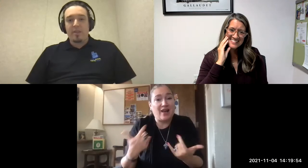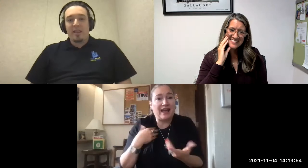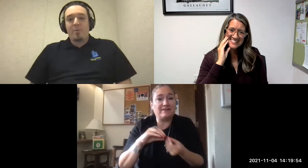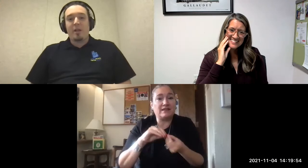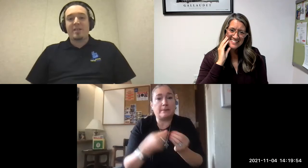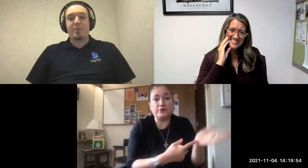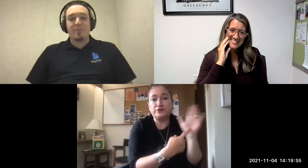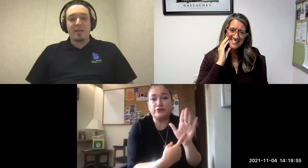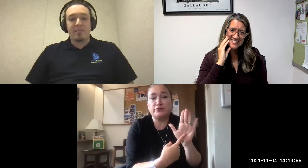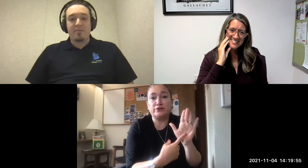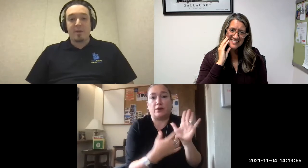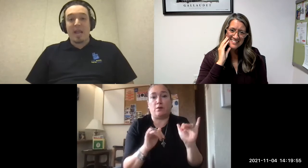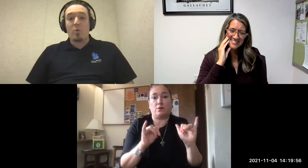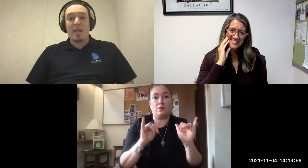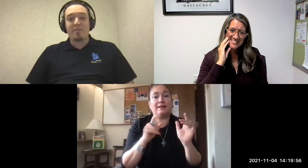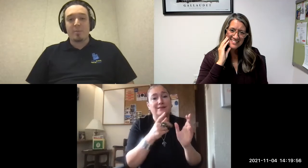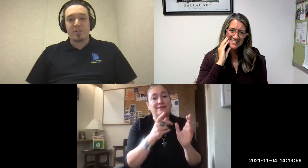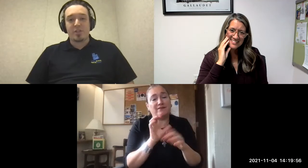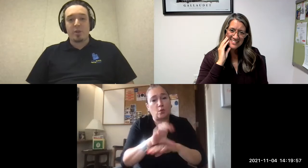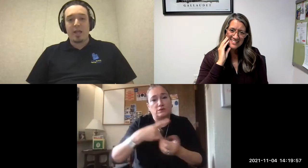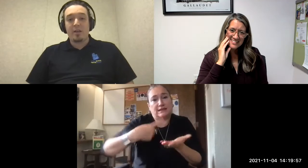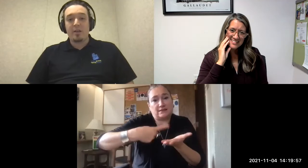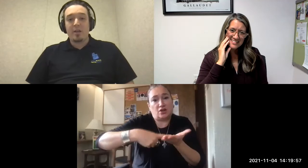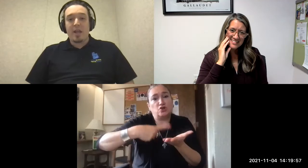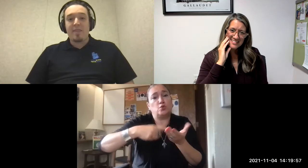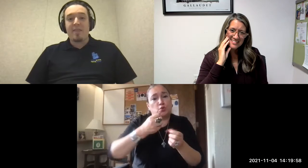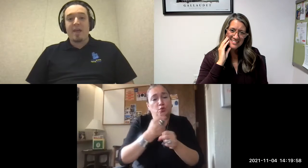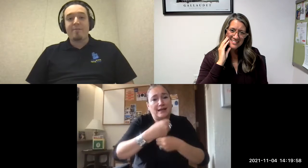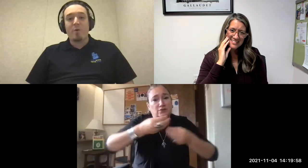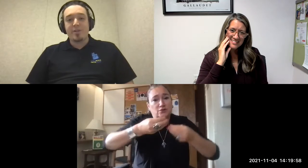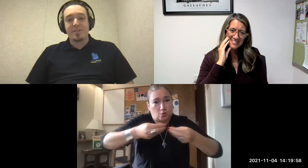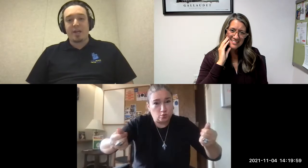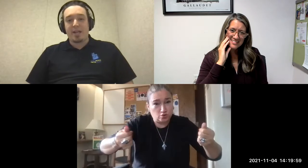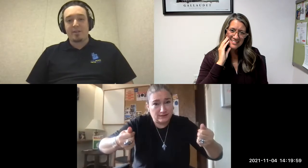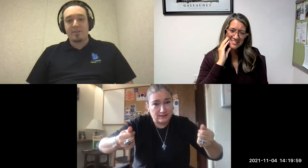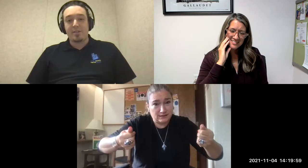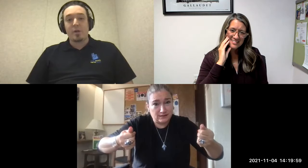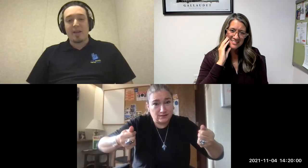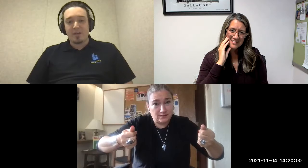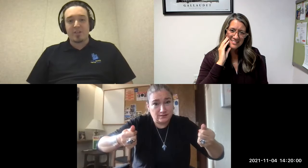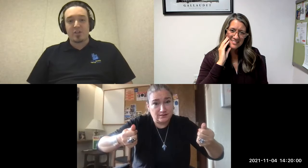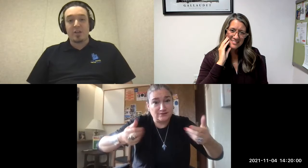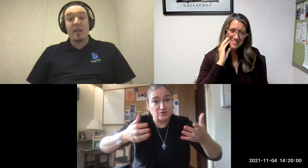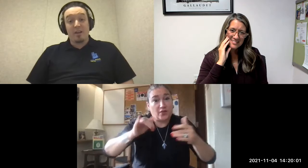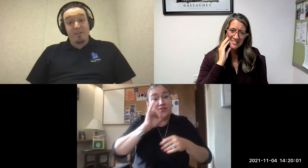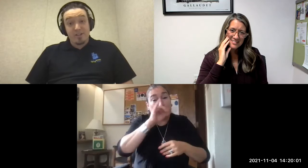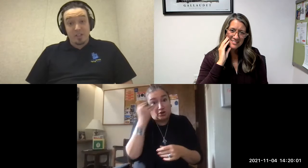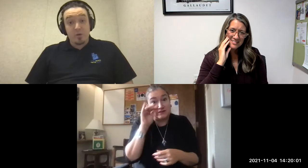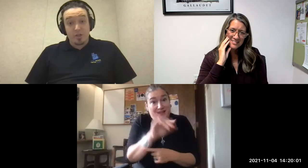They label it as a perspective, but now we have numbers to show that. And then that forces their hand to have the discussion and find a